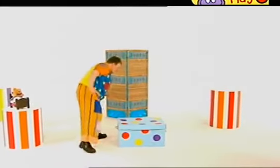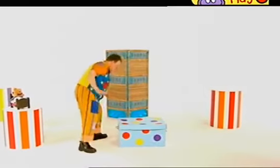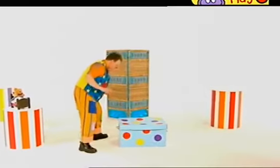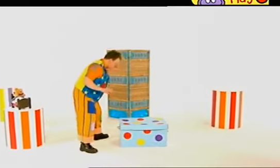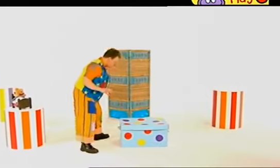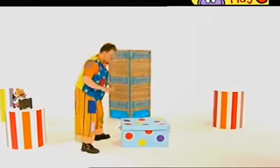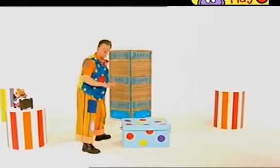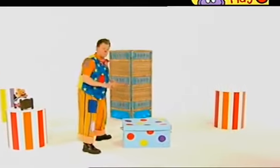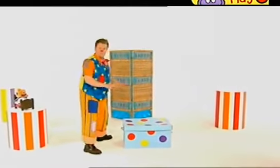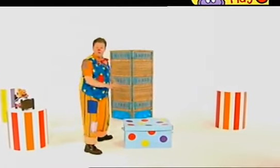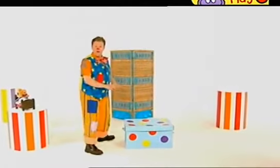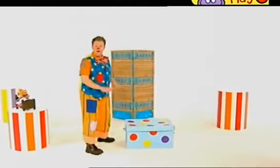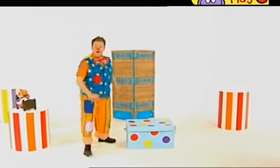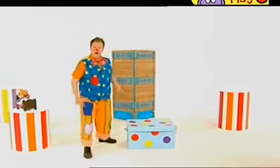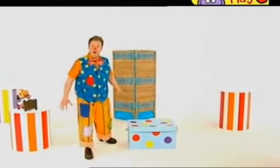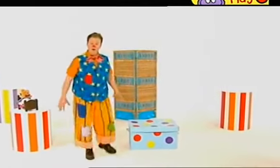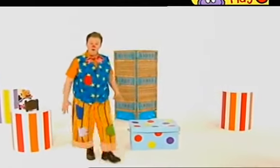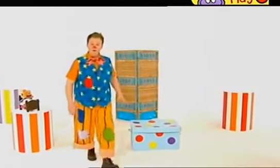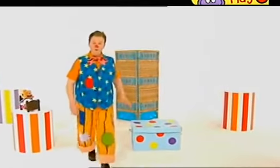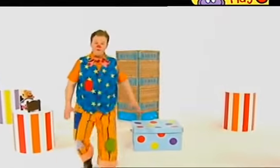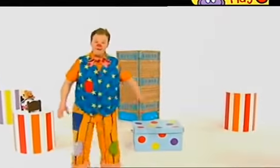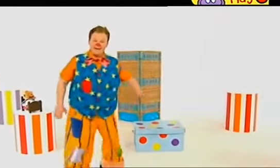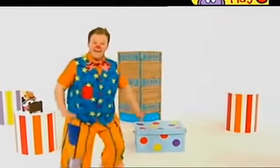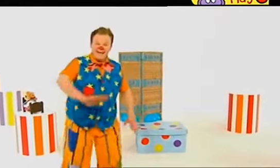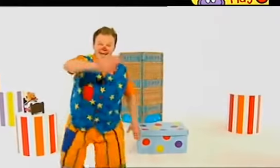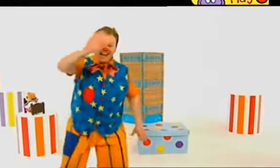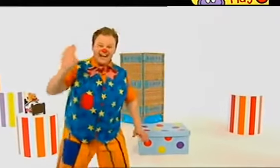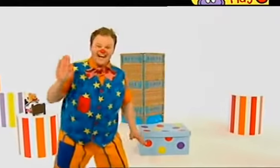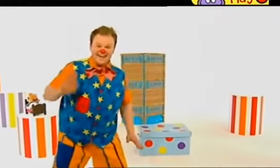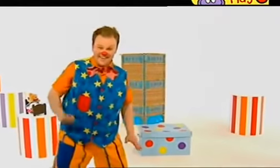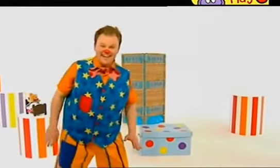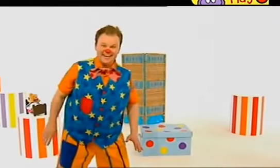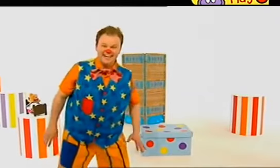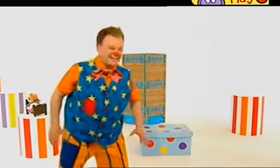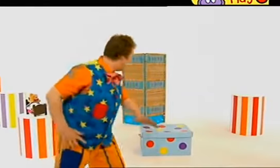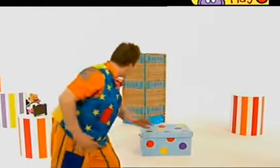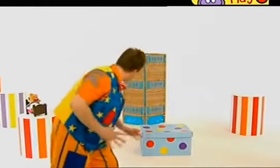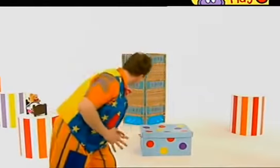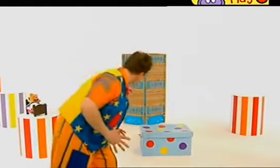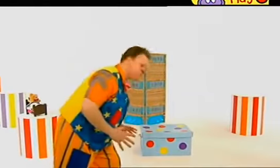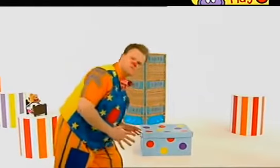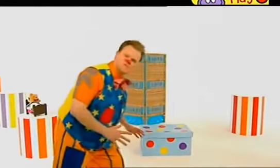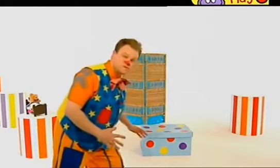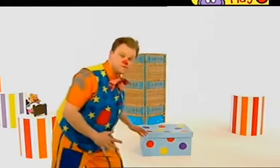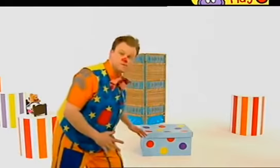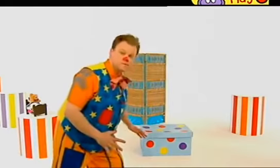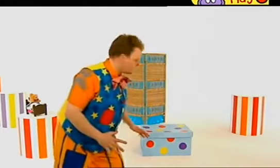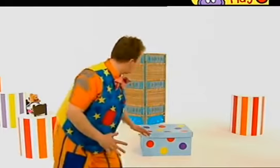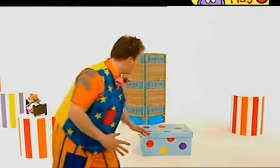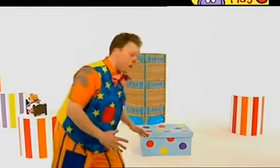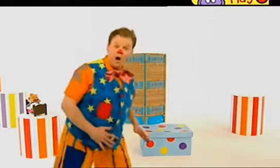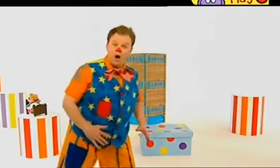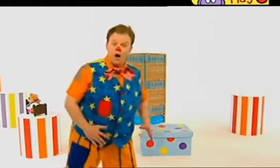Hello, Mr. Tumble. Oh, hello. It's a box, Mr. Tumble.